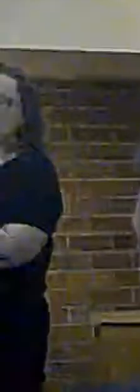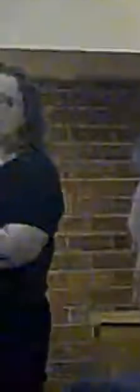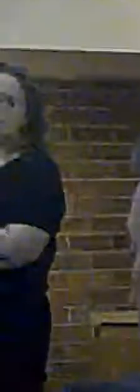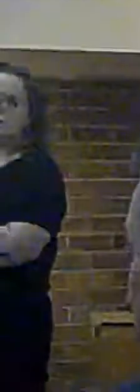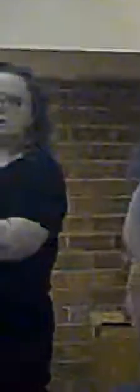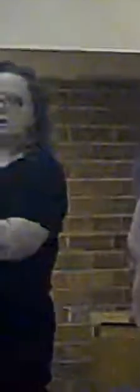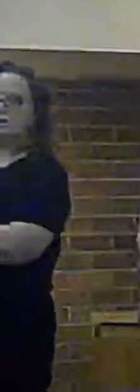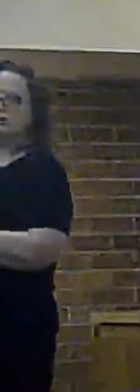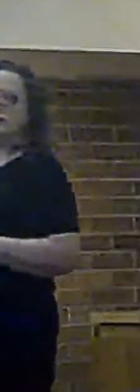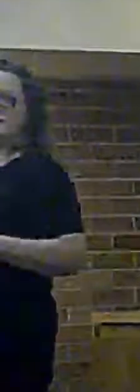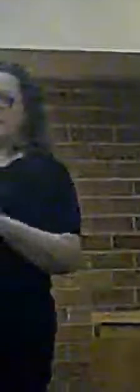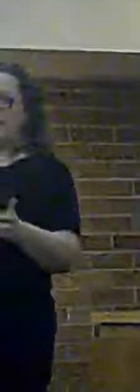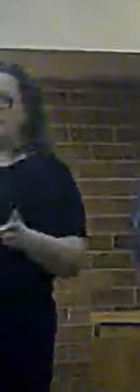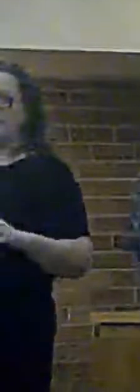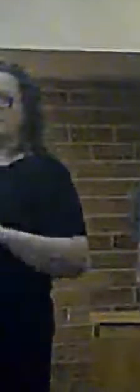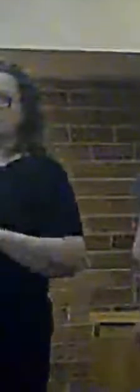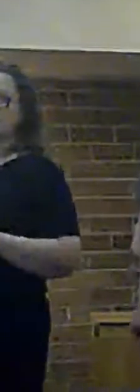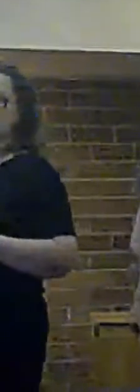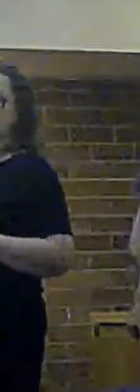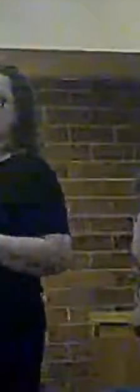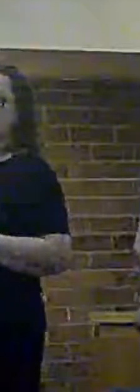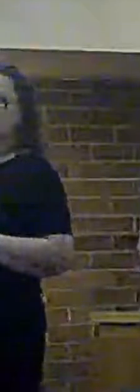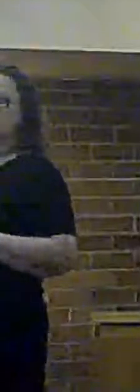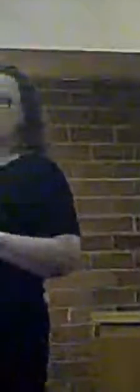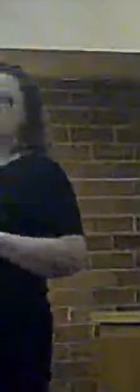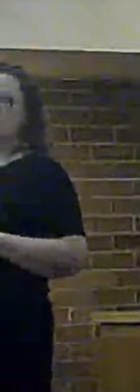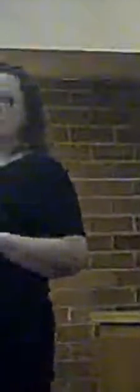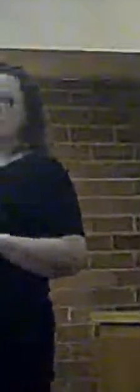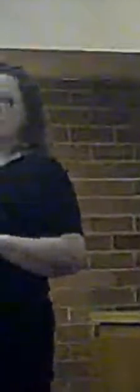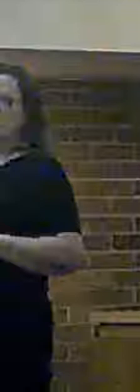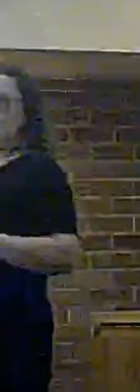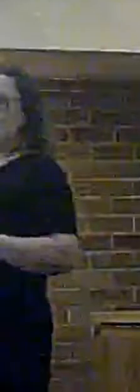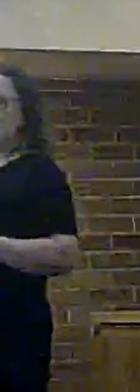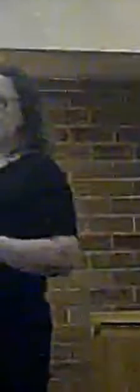got to take it on trust if the officers. The brown belt land